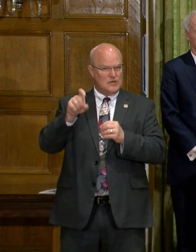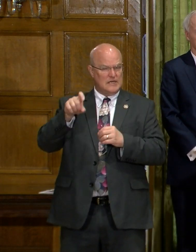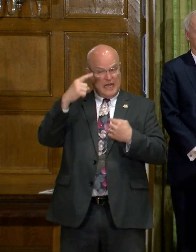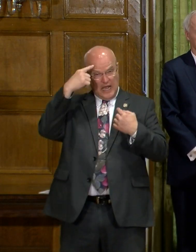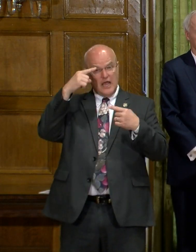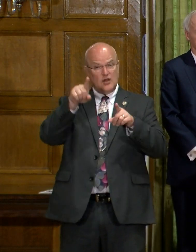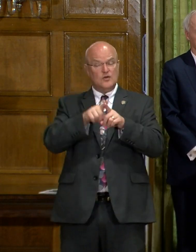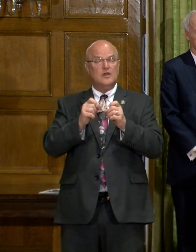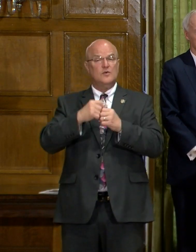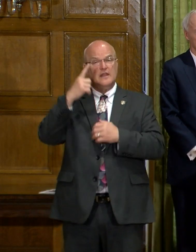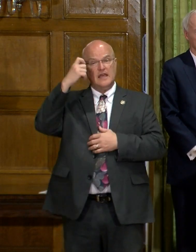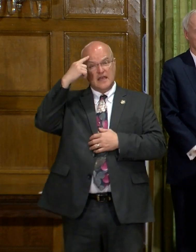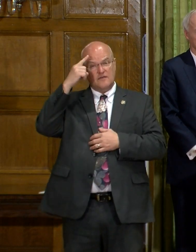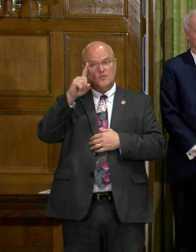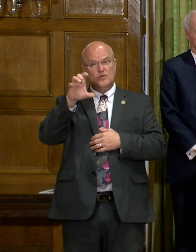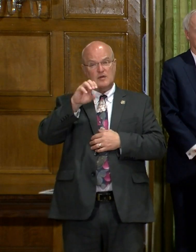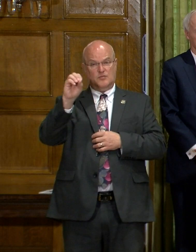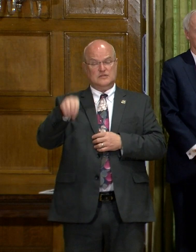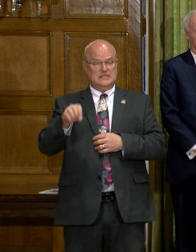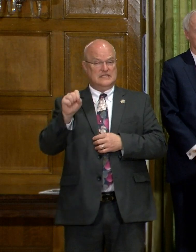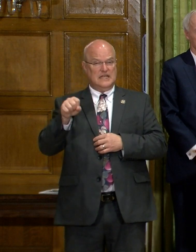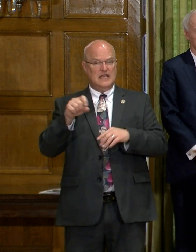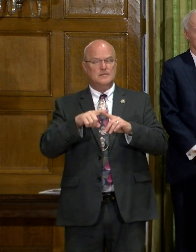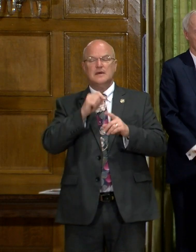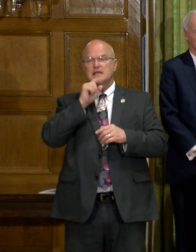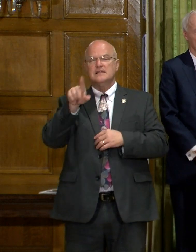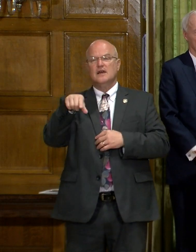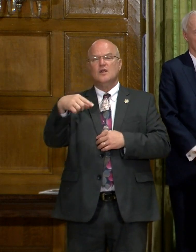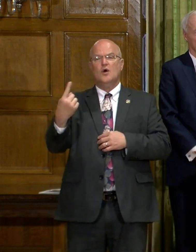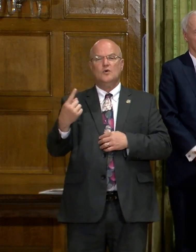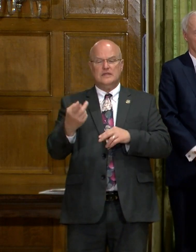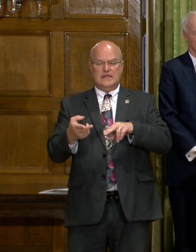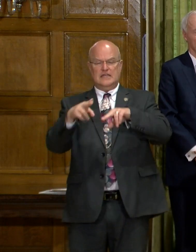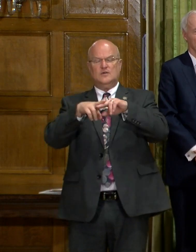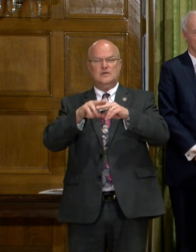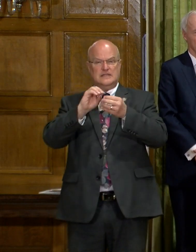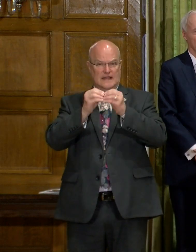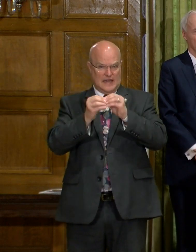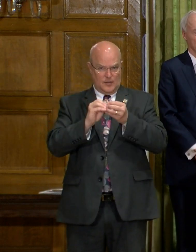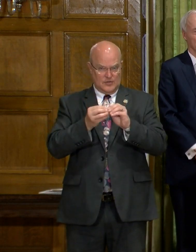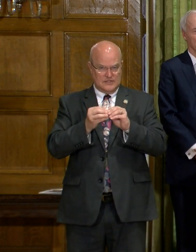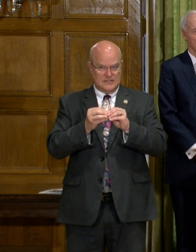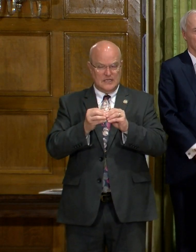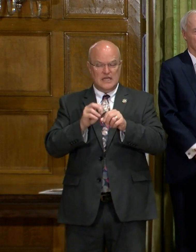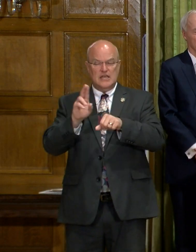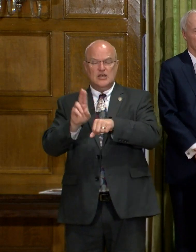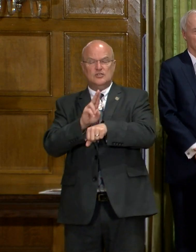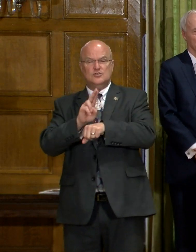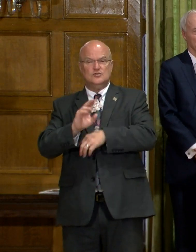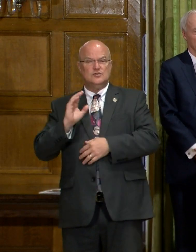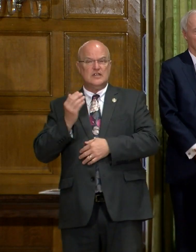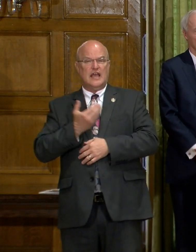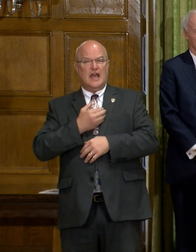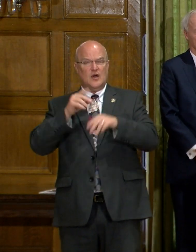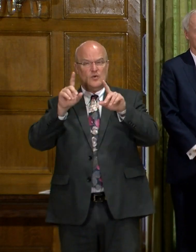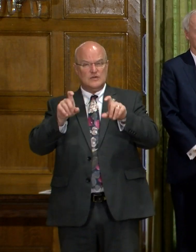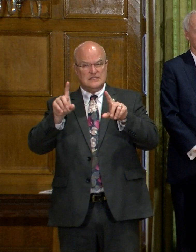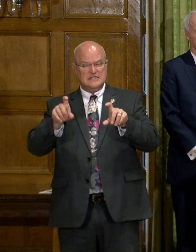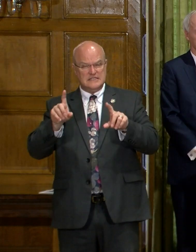I agree with the governor 100% on that. But it's not just increasing the numbers. It's using our